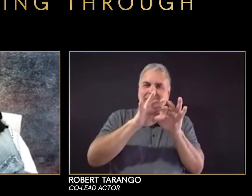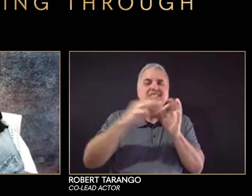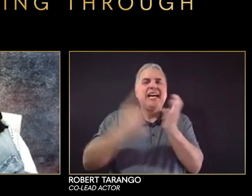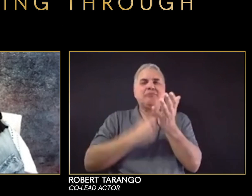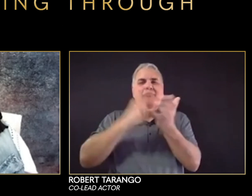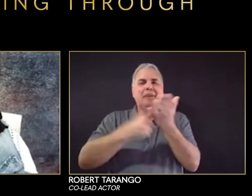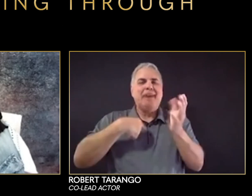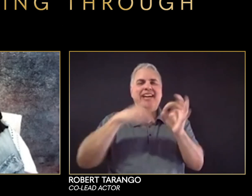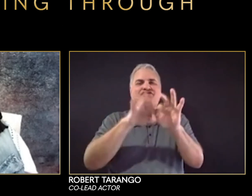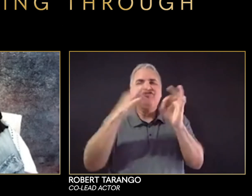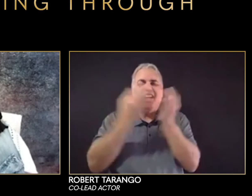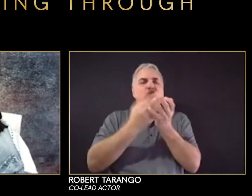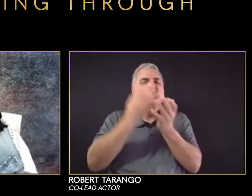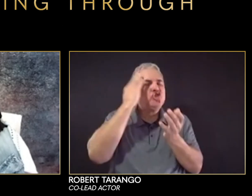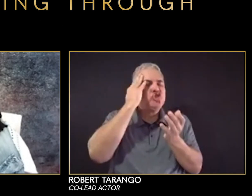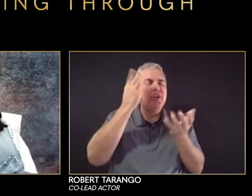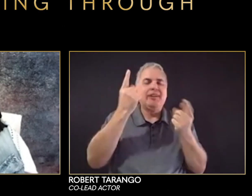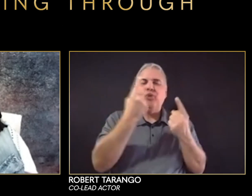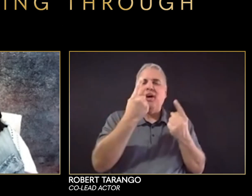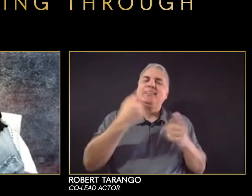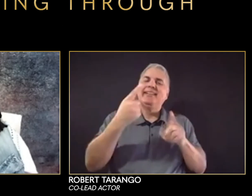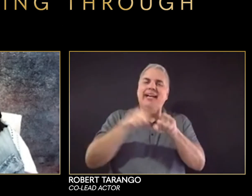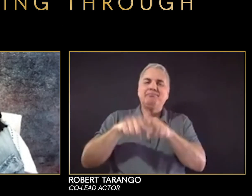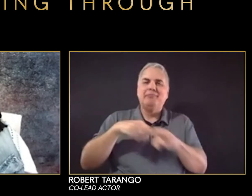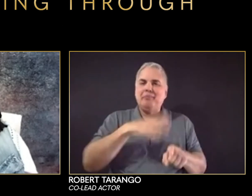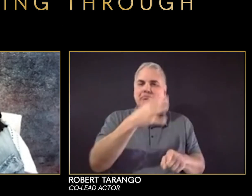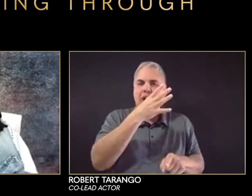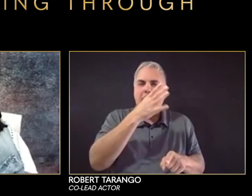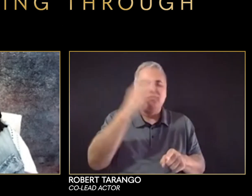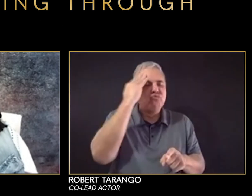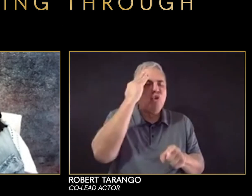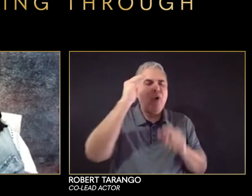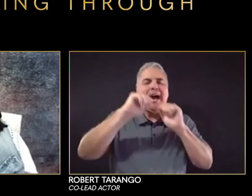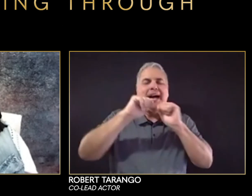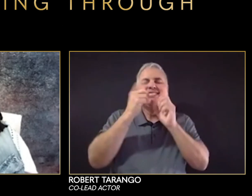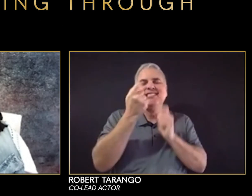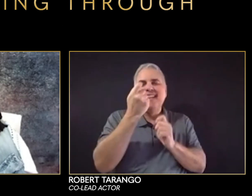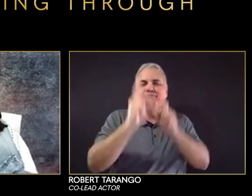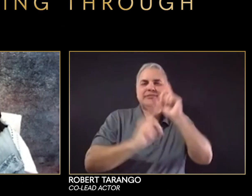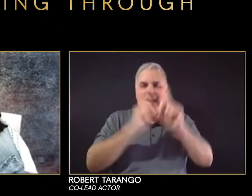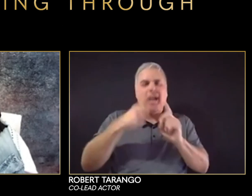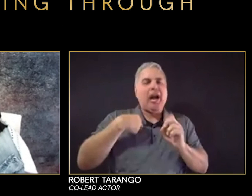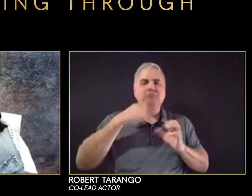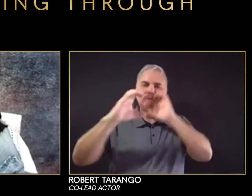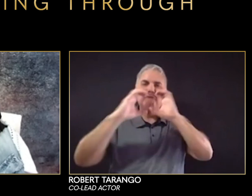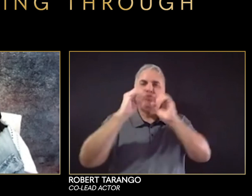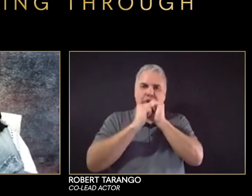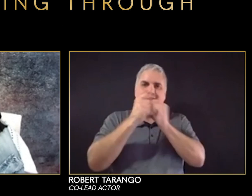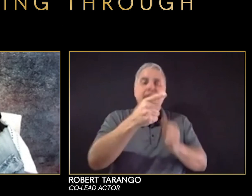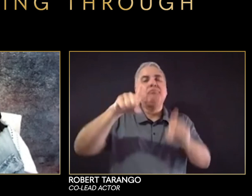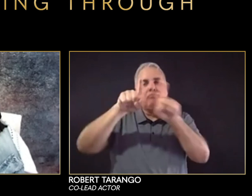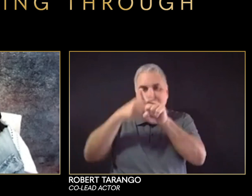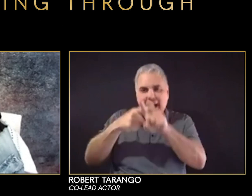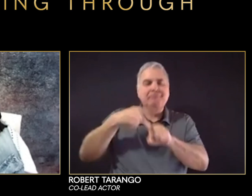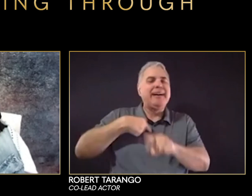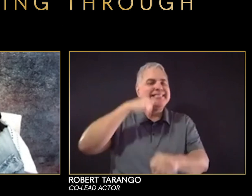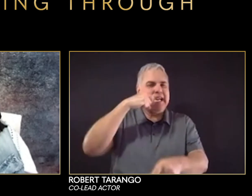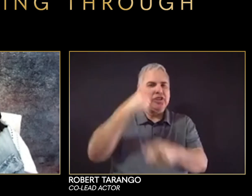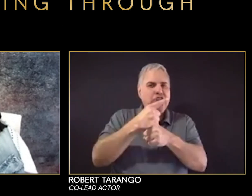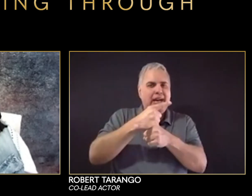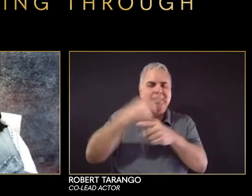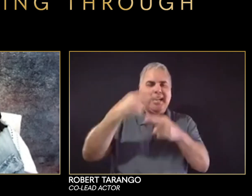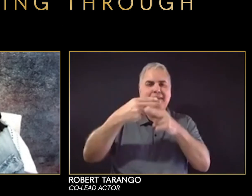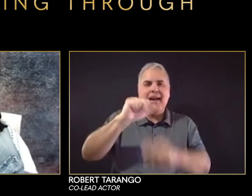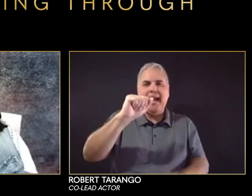family. We text message back and forth. My family is hearing. My mom does sign a little bit, so I